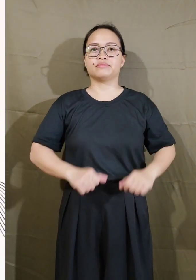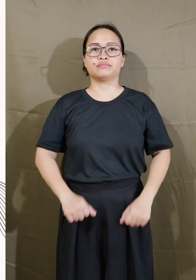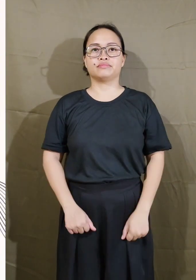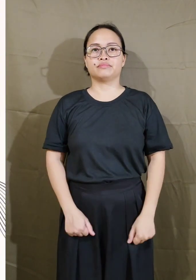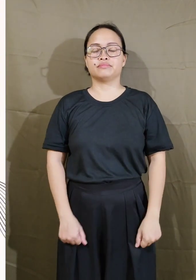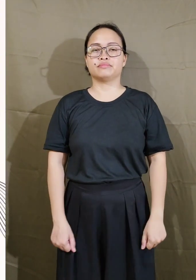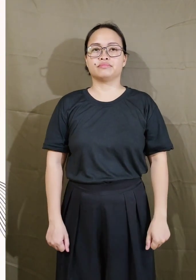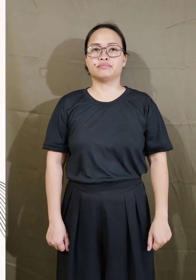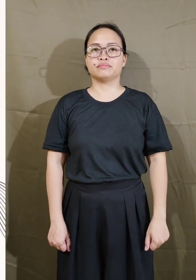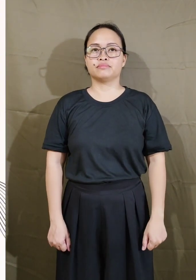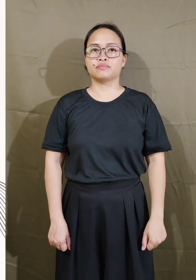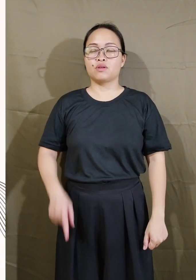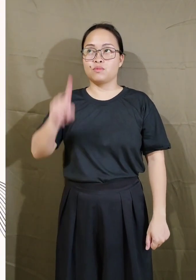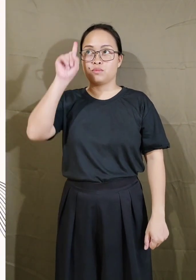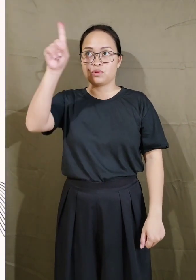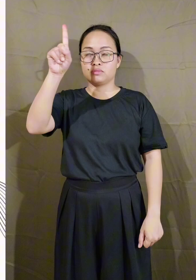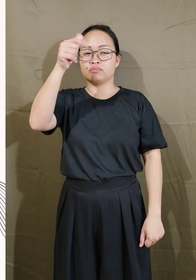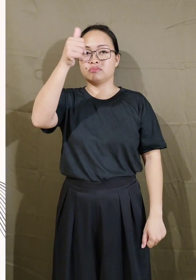value.